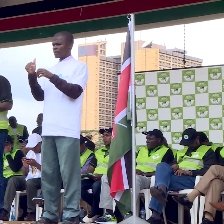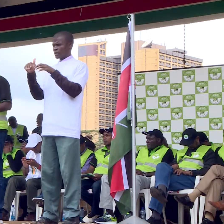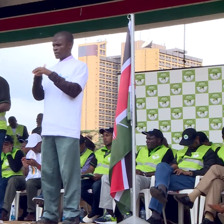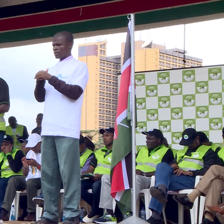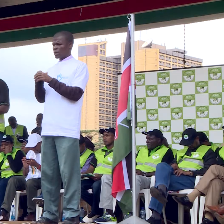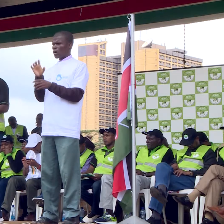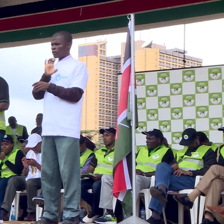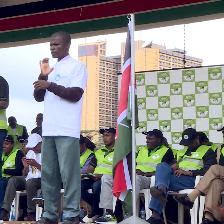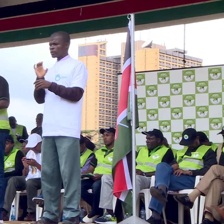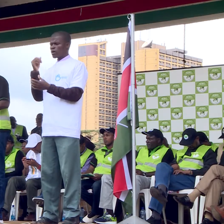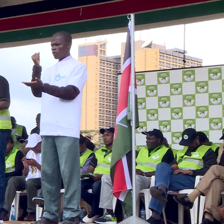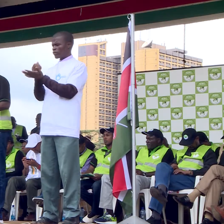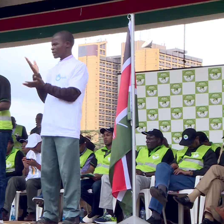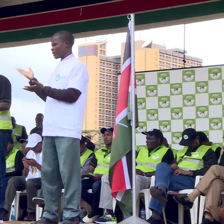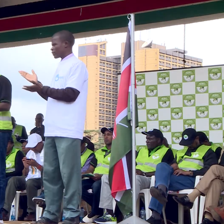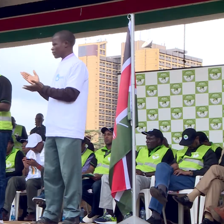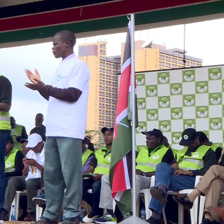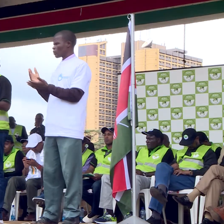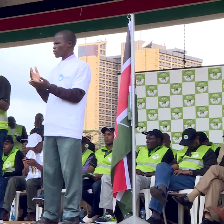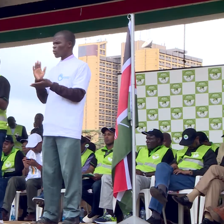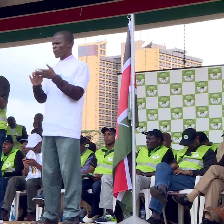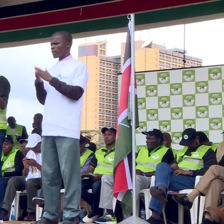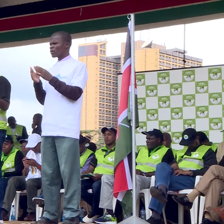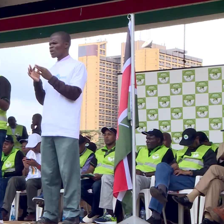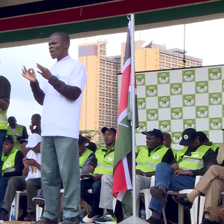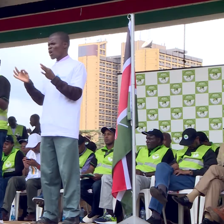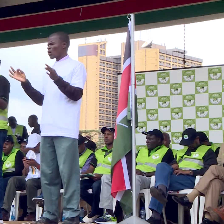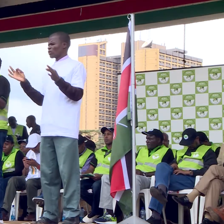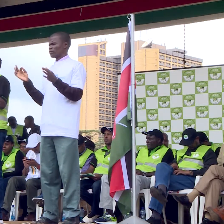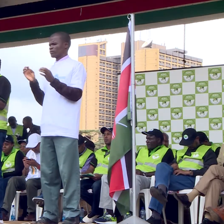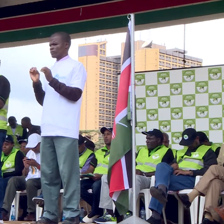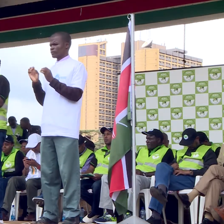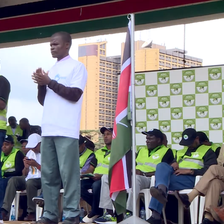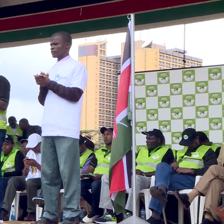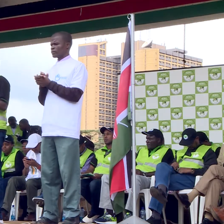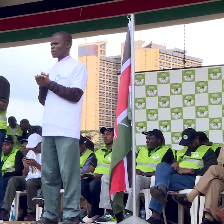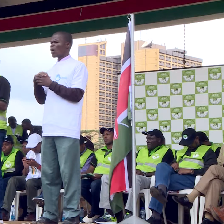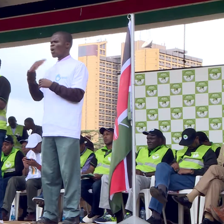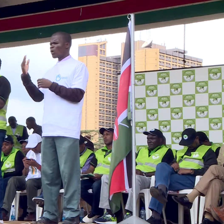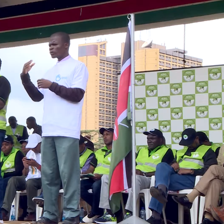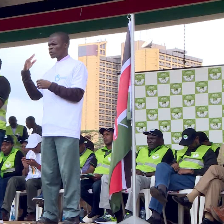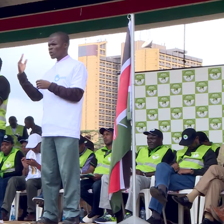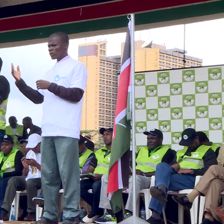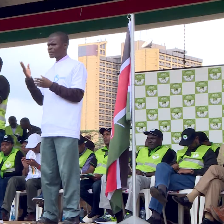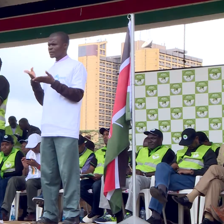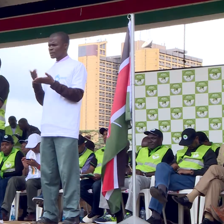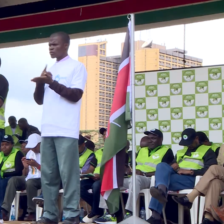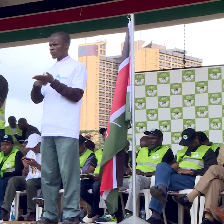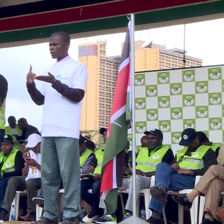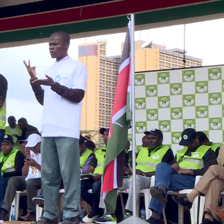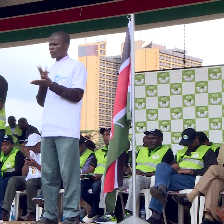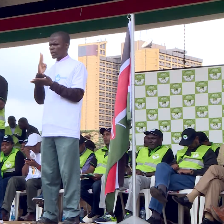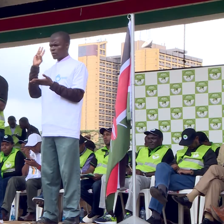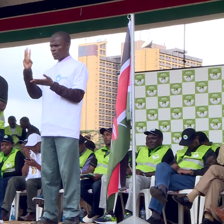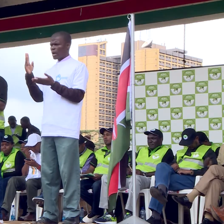offices. So without much ado, I want to inform you that throughout this week we shall be having